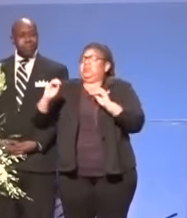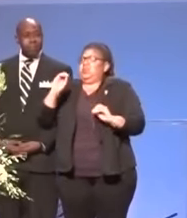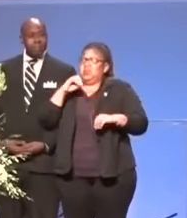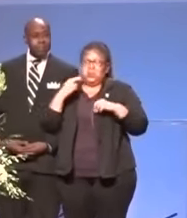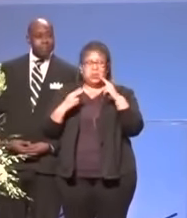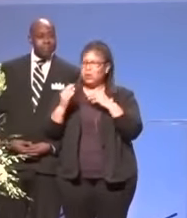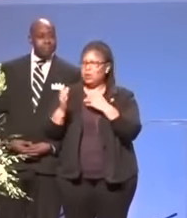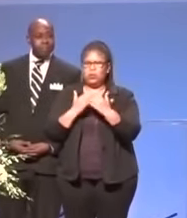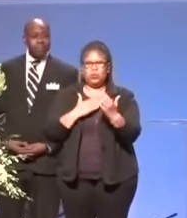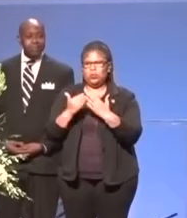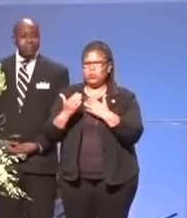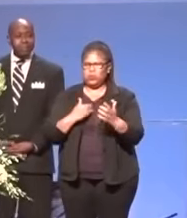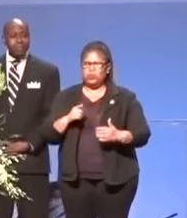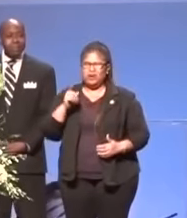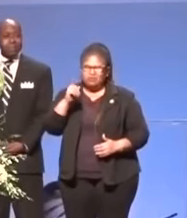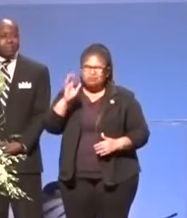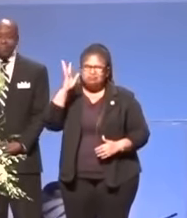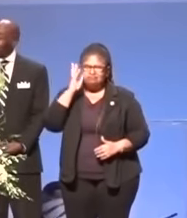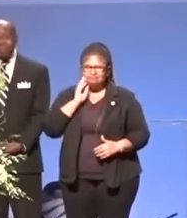whatever be.